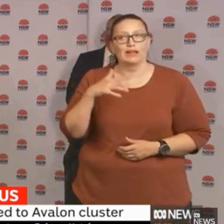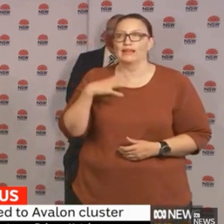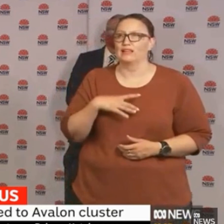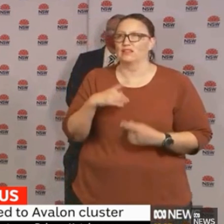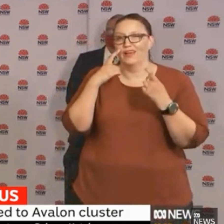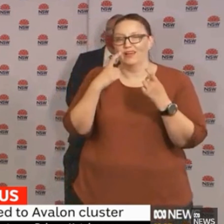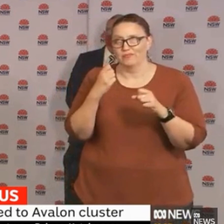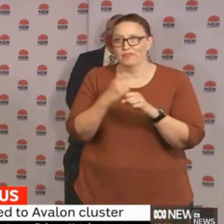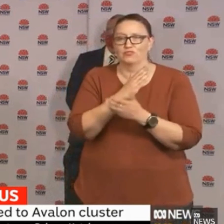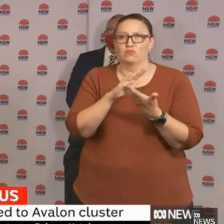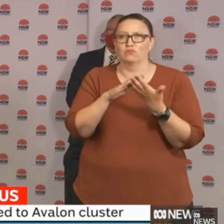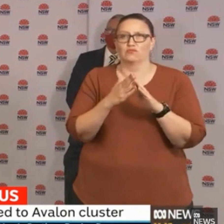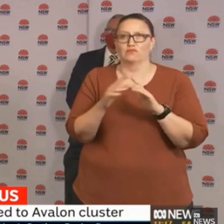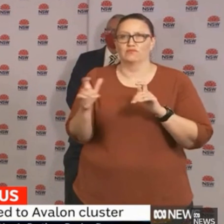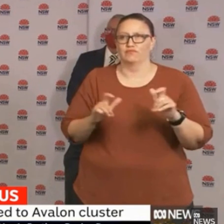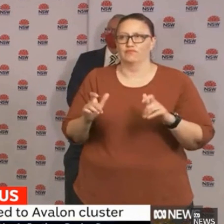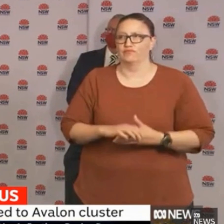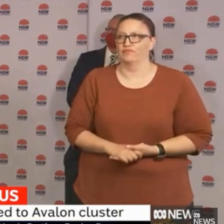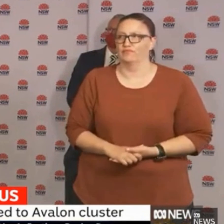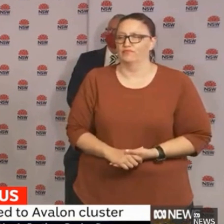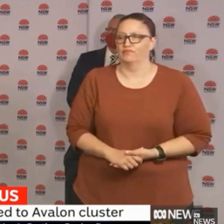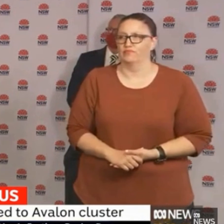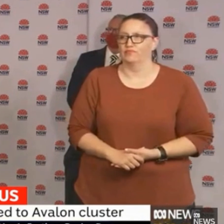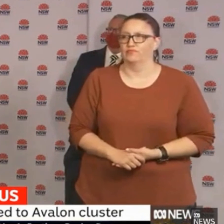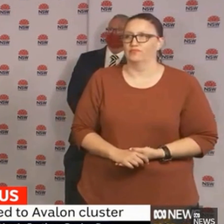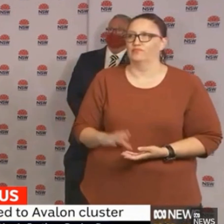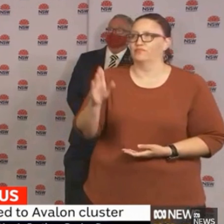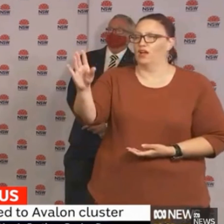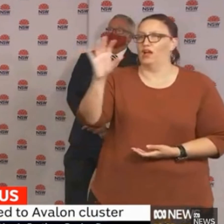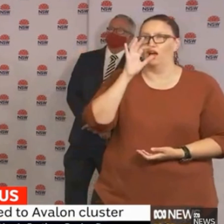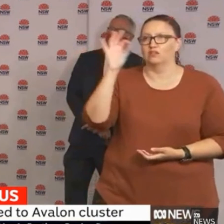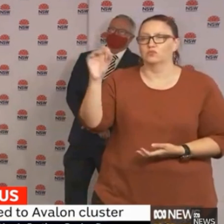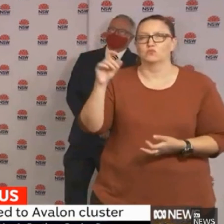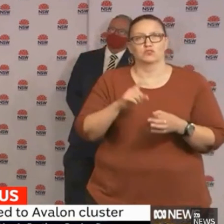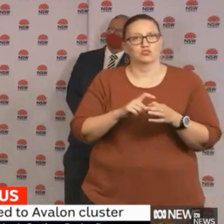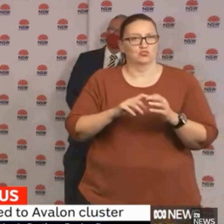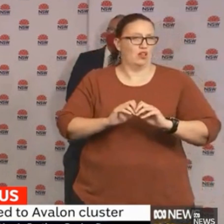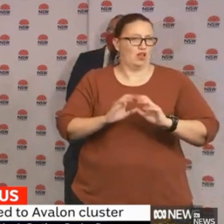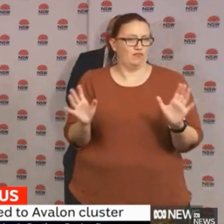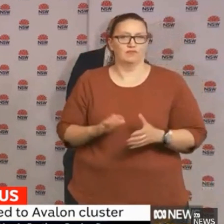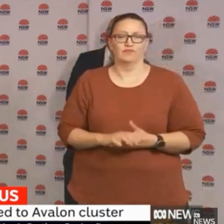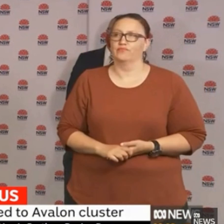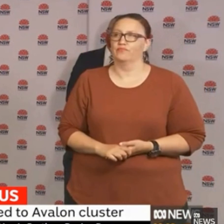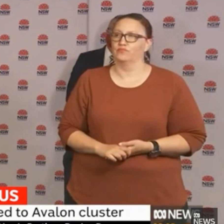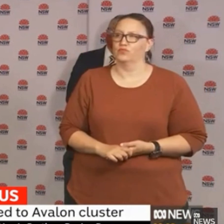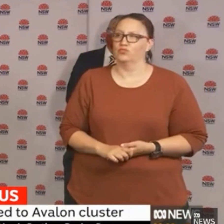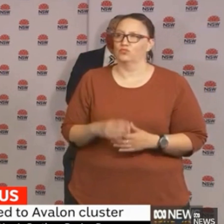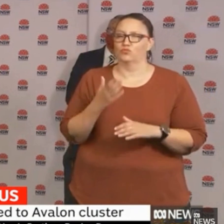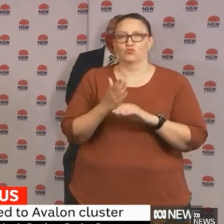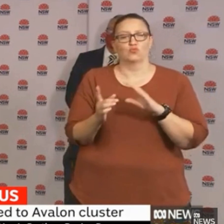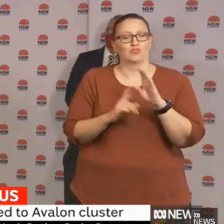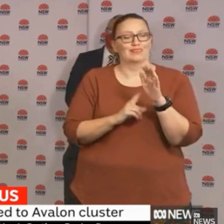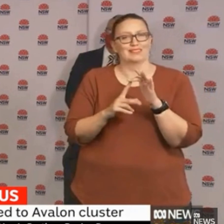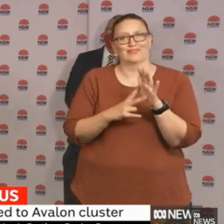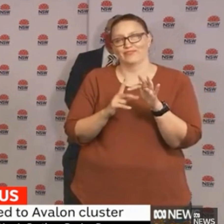can to achieve no community transmission. Can I just clarify on New Year's Eve? I'm just thinking